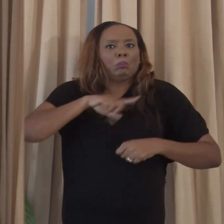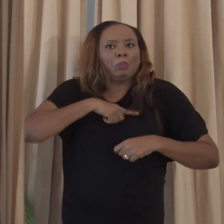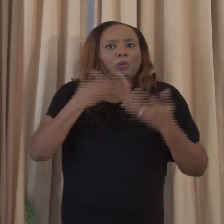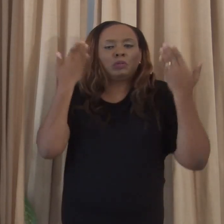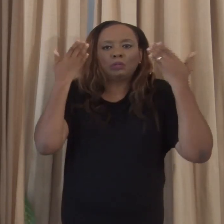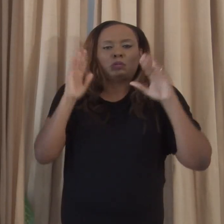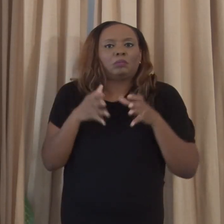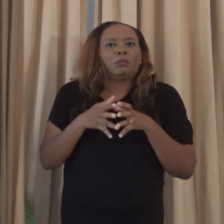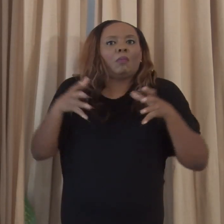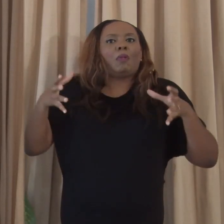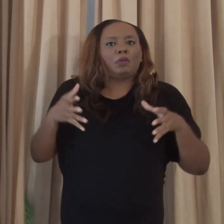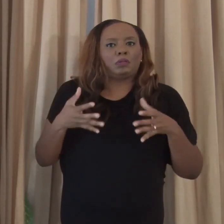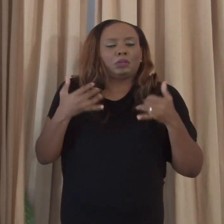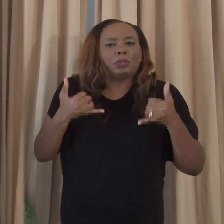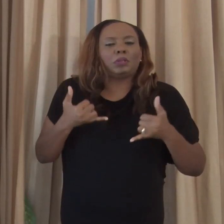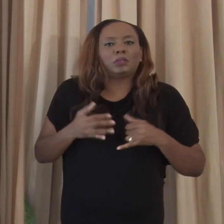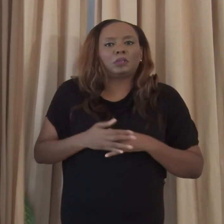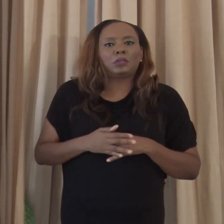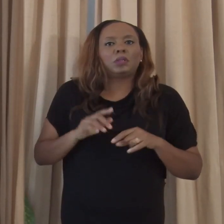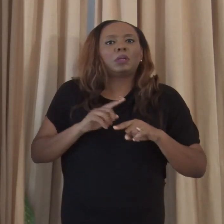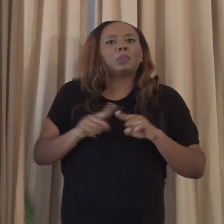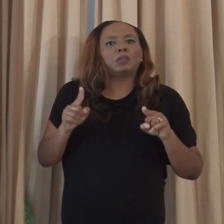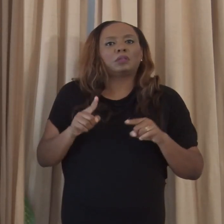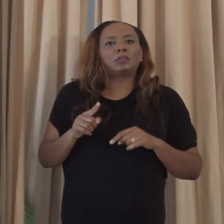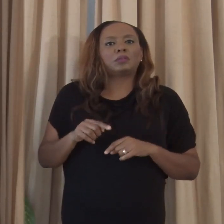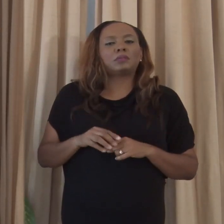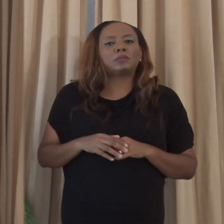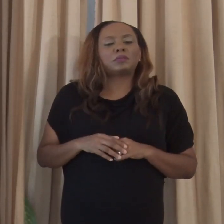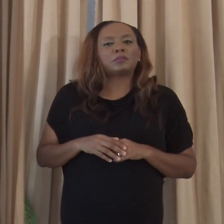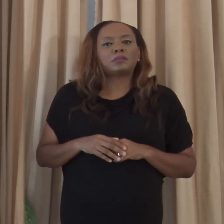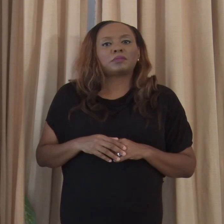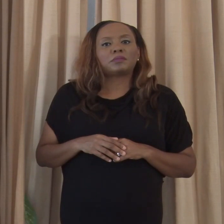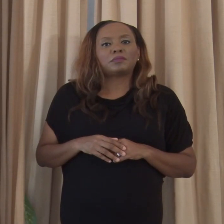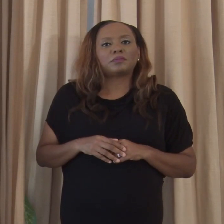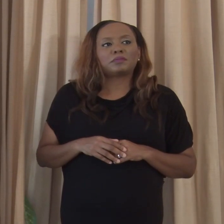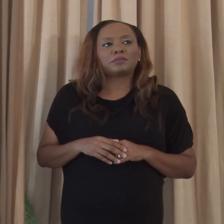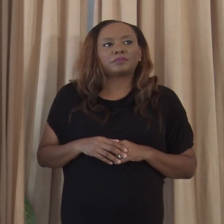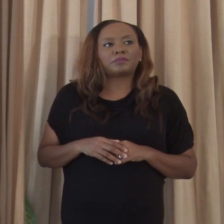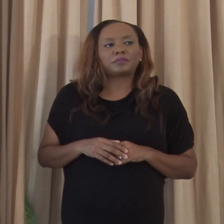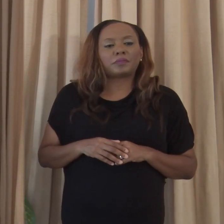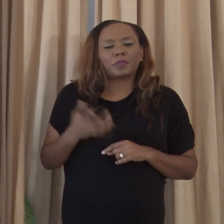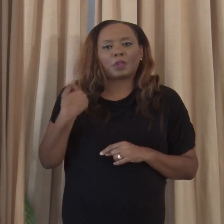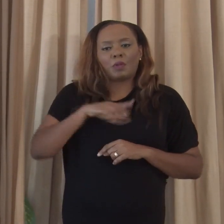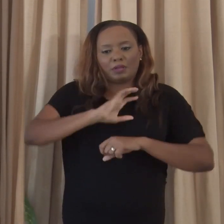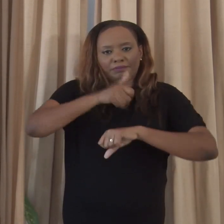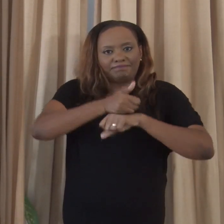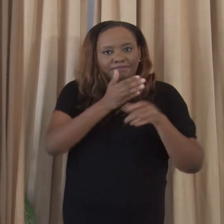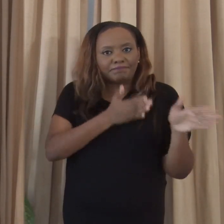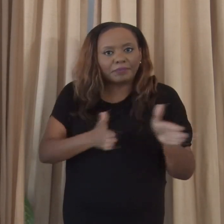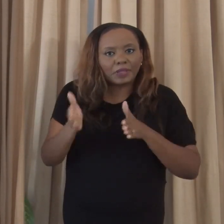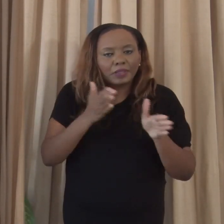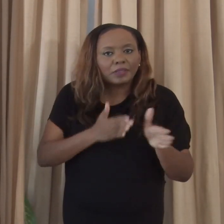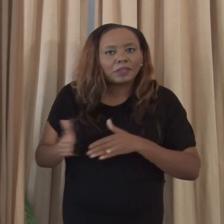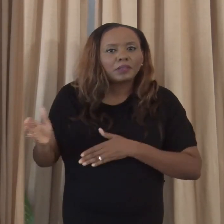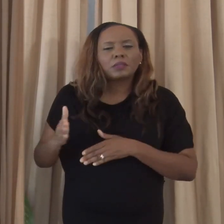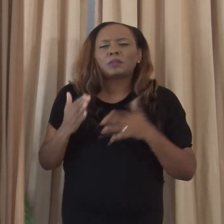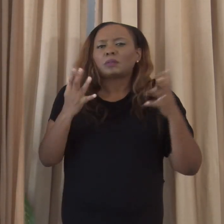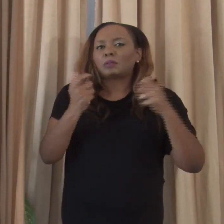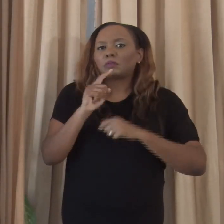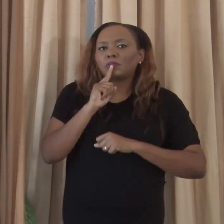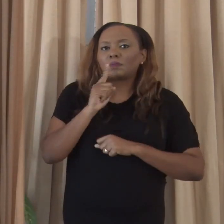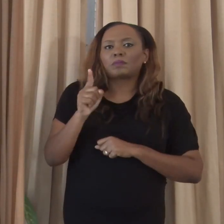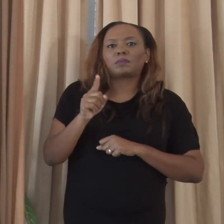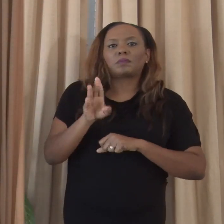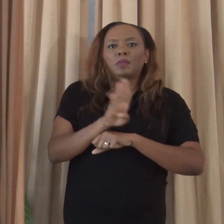demand will exist in the immediate future. But those arrangements have been put in place so as, again, to make sure